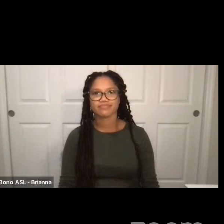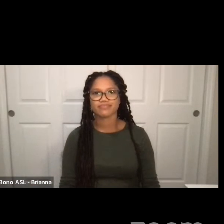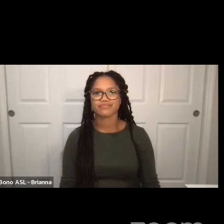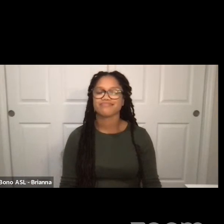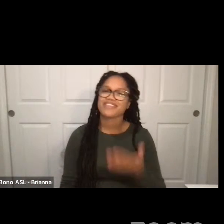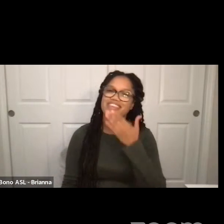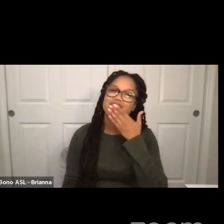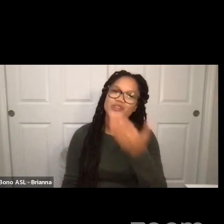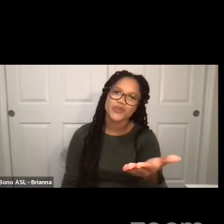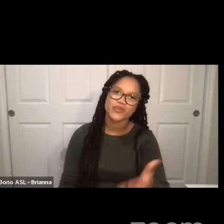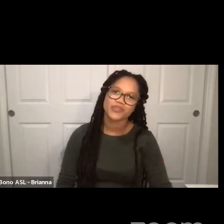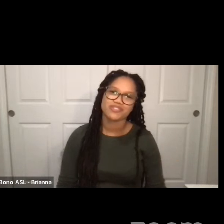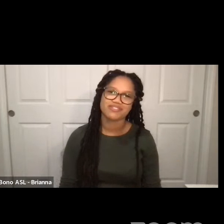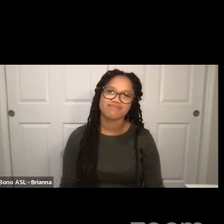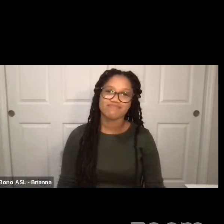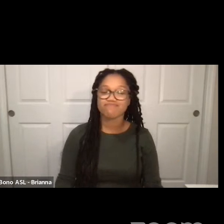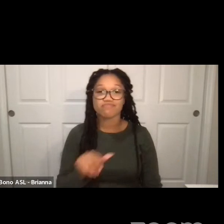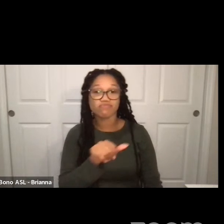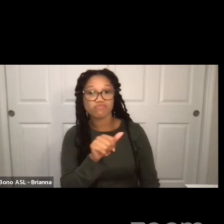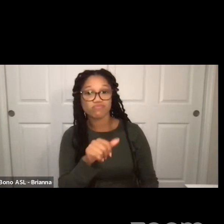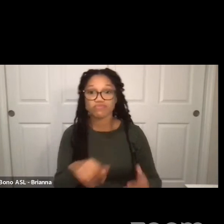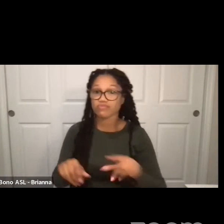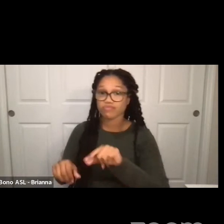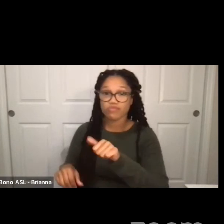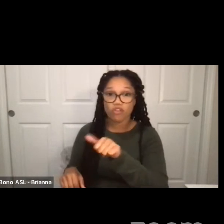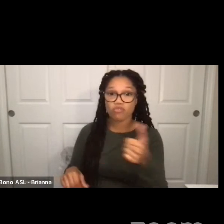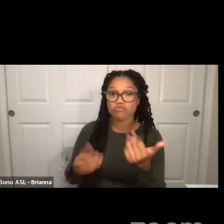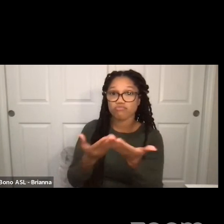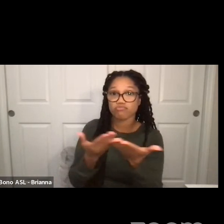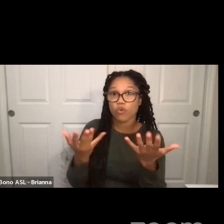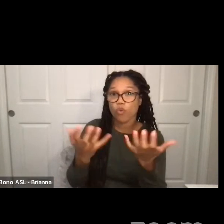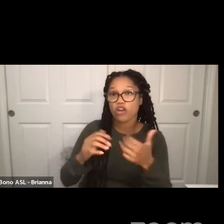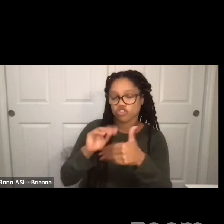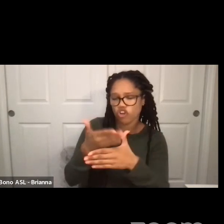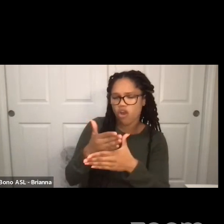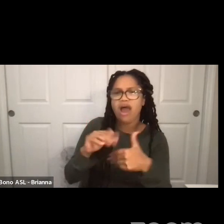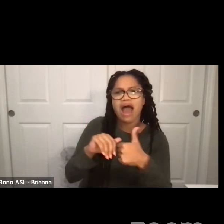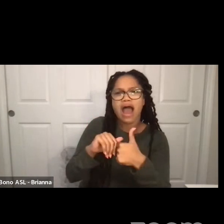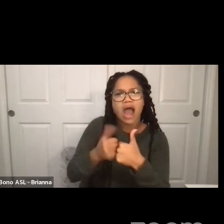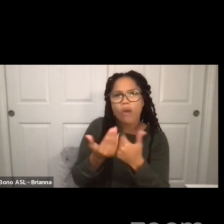Thank you. Anybody else want to share? How are you?